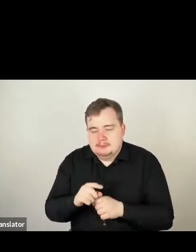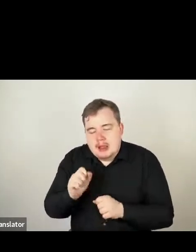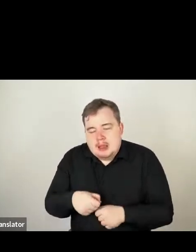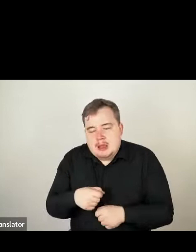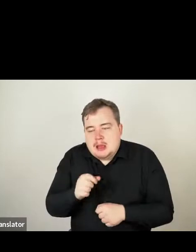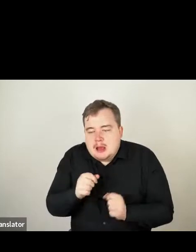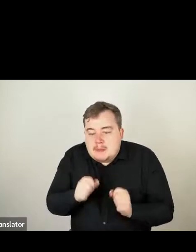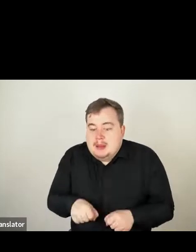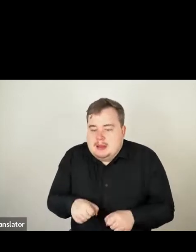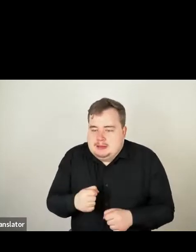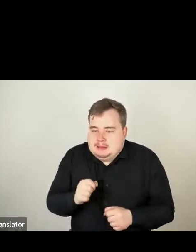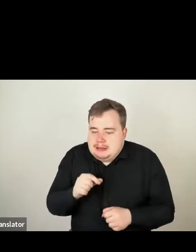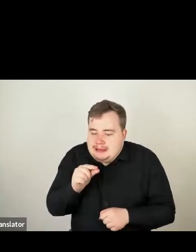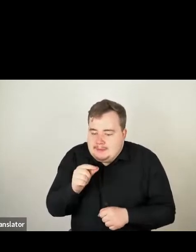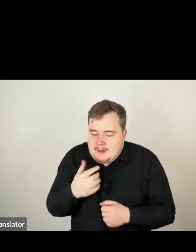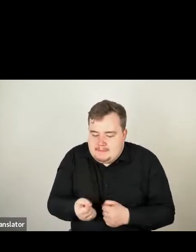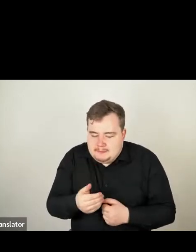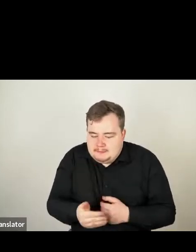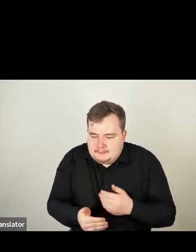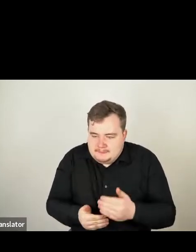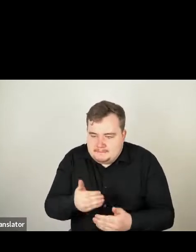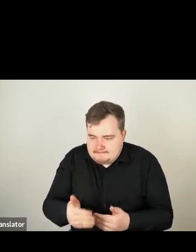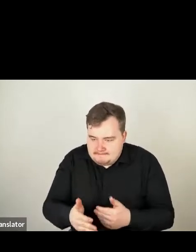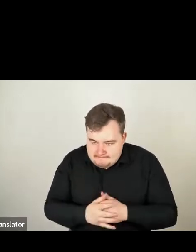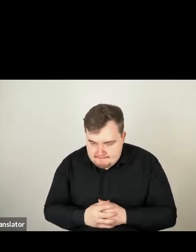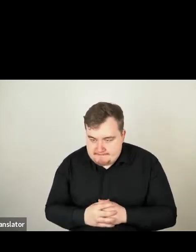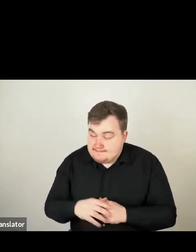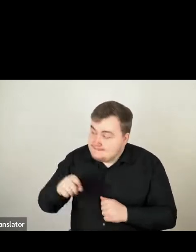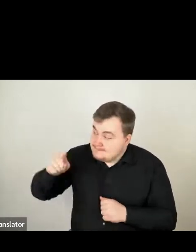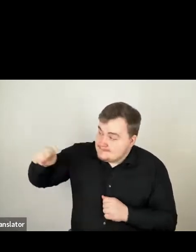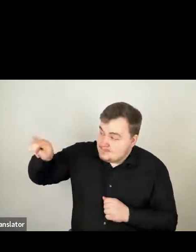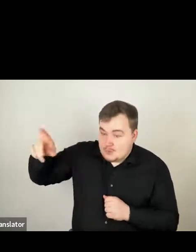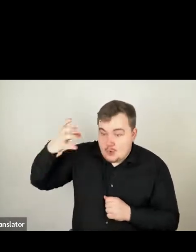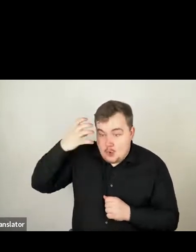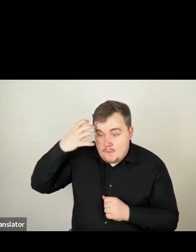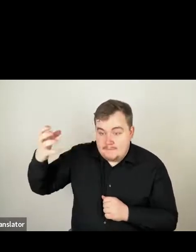the Albanian government, we have 12 ministers.